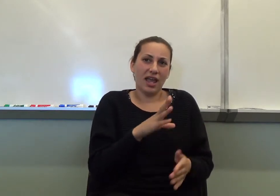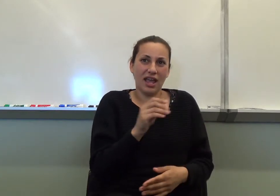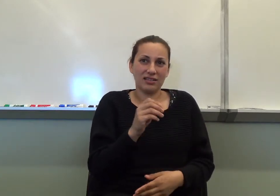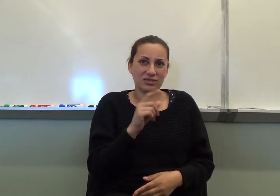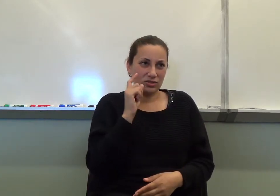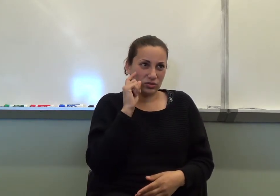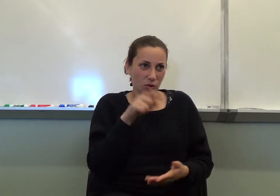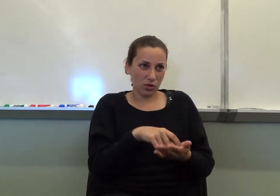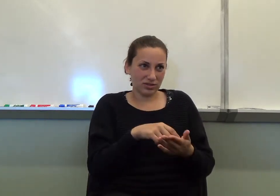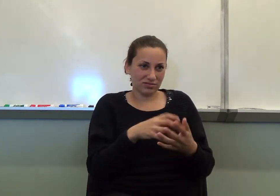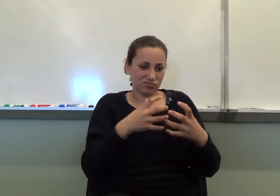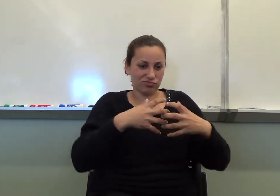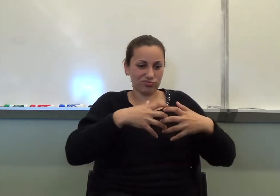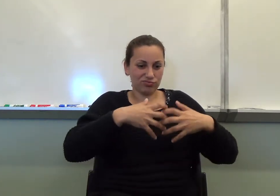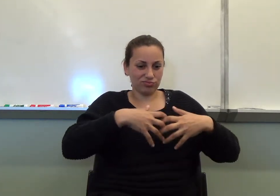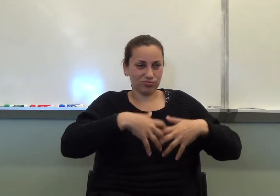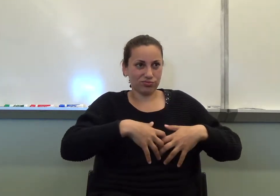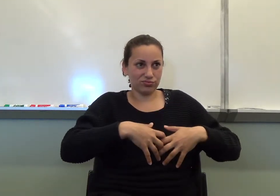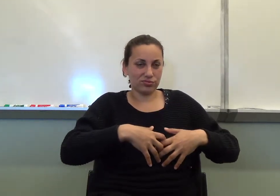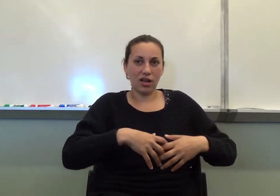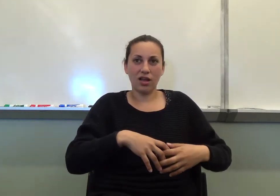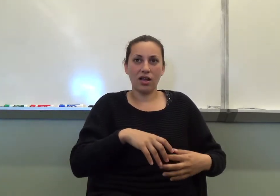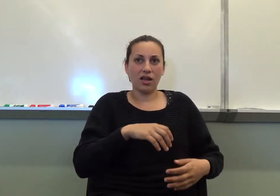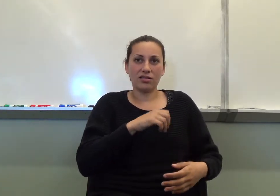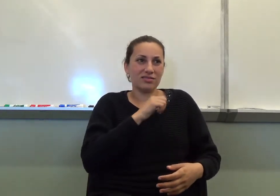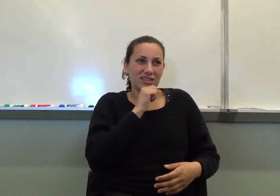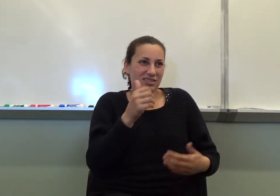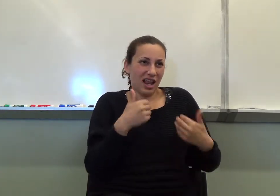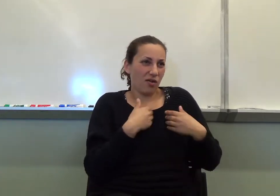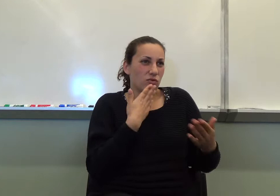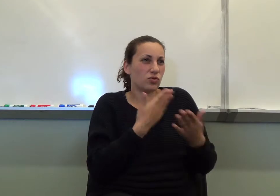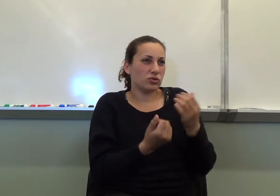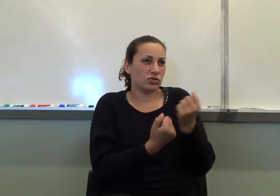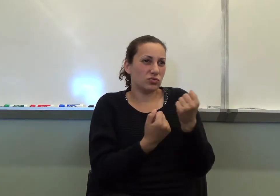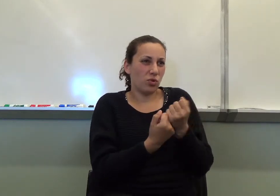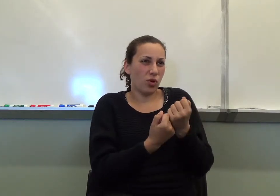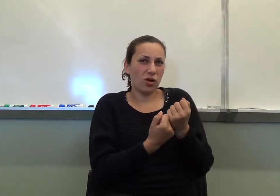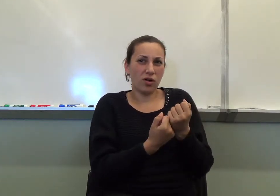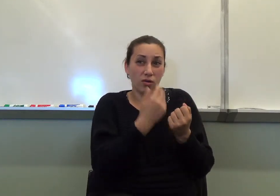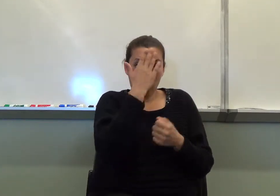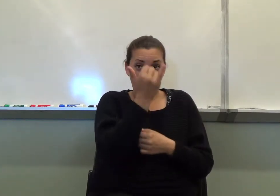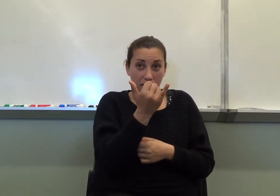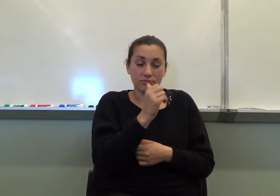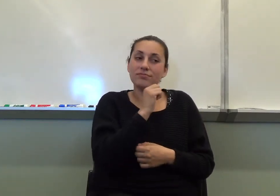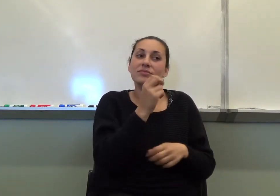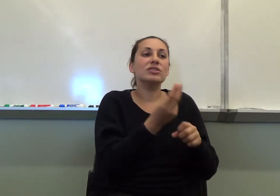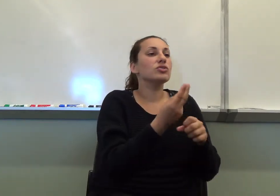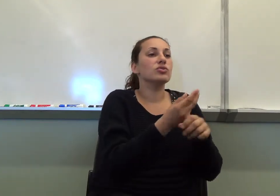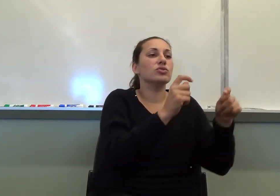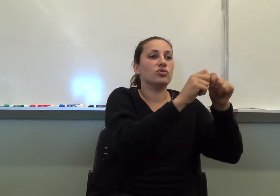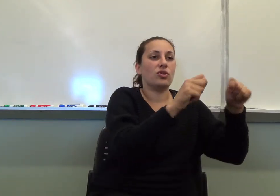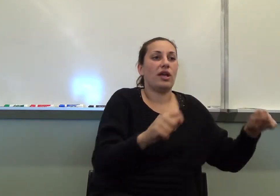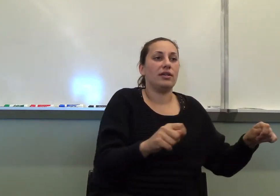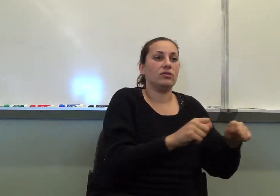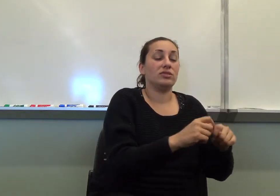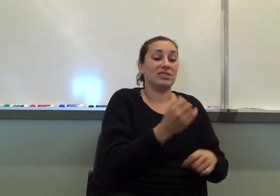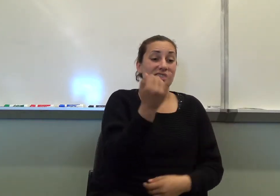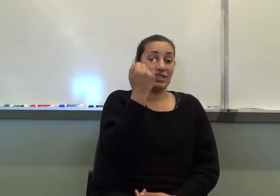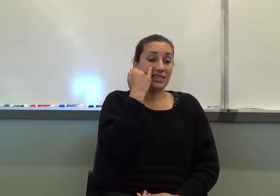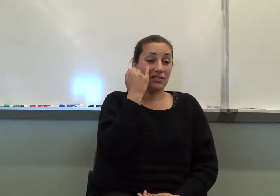And the reason was they didn't put any triangles in it. They put rectangles. If you made a rectangle out of 2x4s here, you